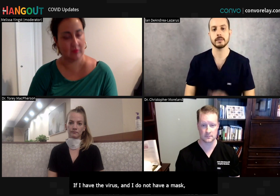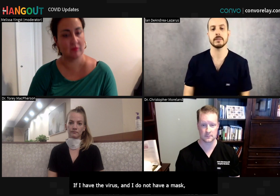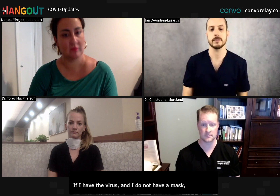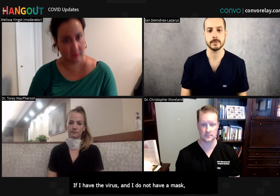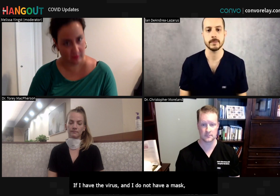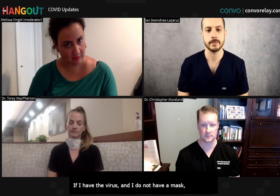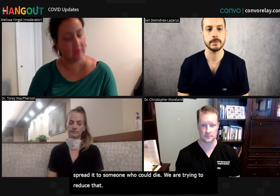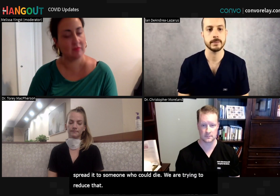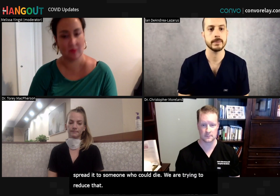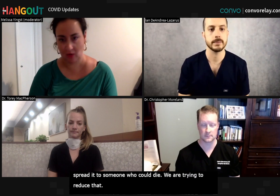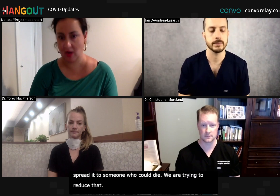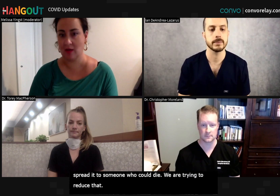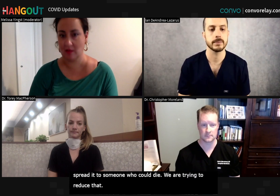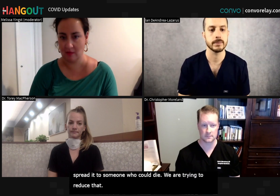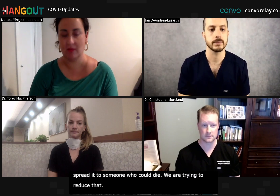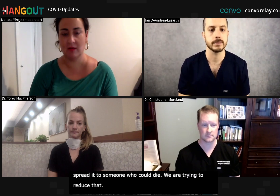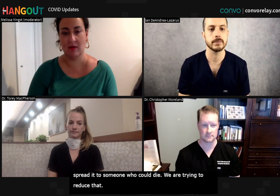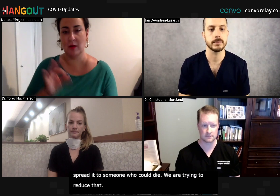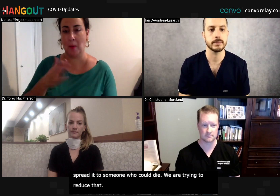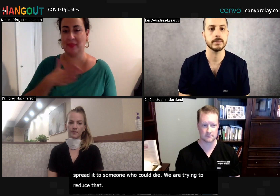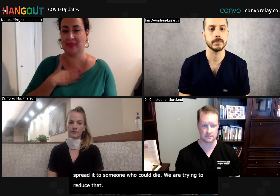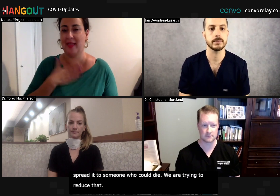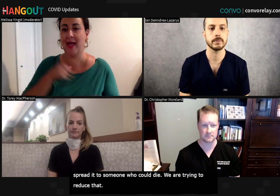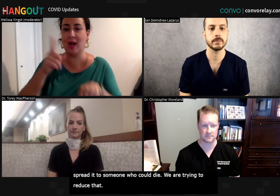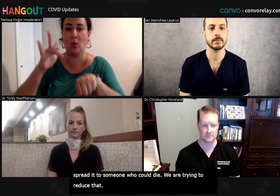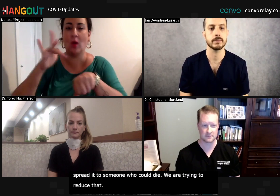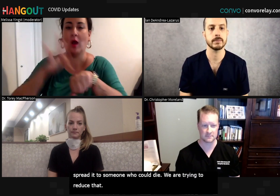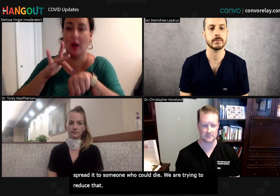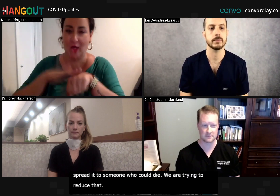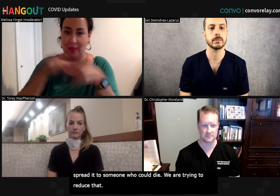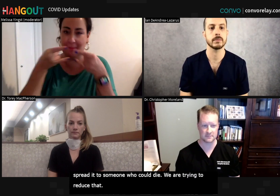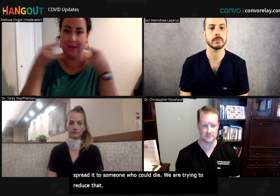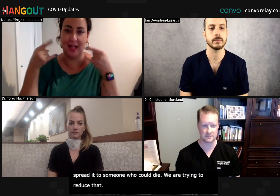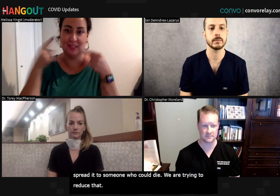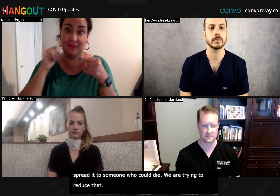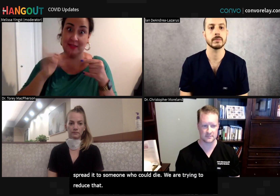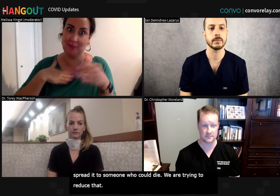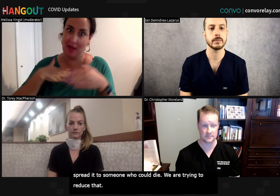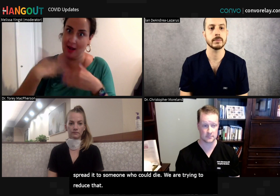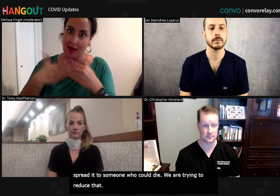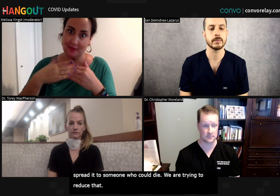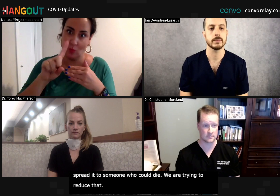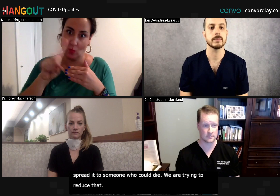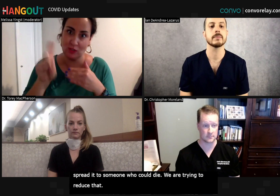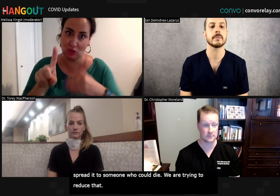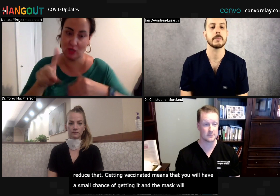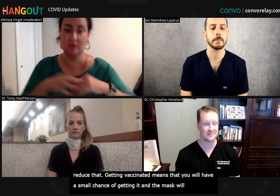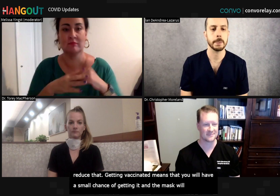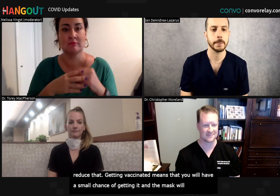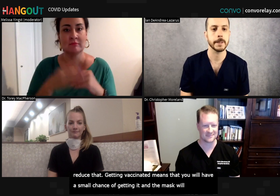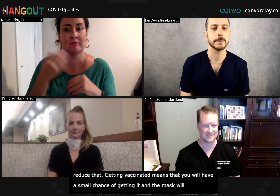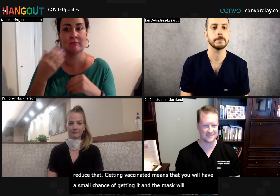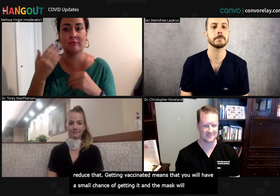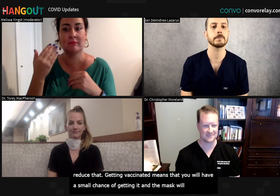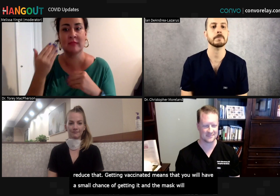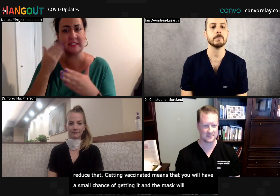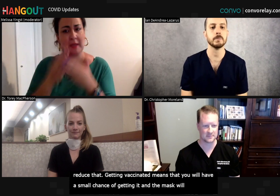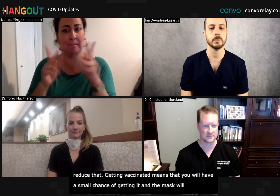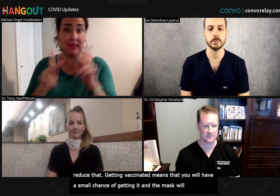then the mask helps cover those with that small percent chance of transmitting it. I'm happy you touched briefly